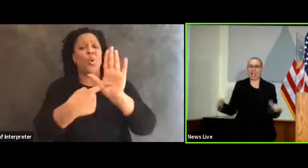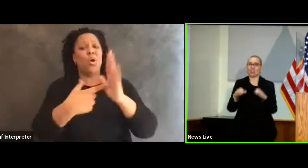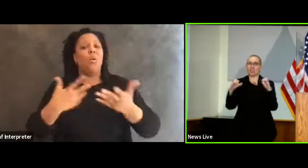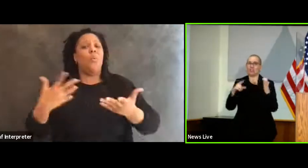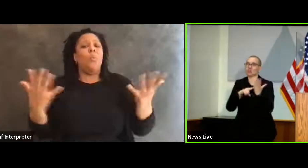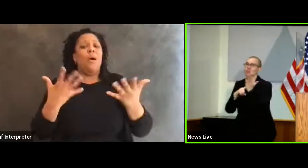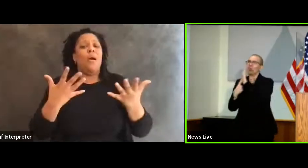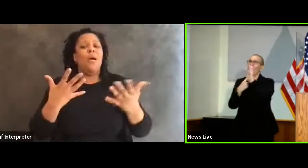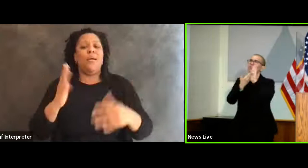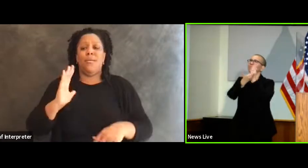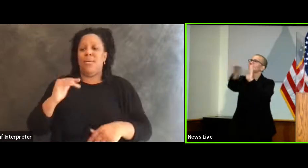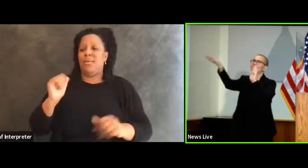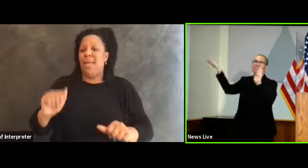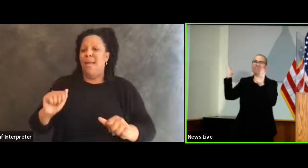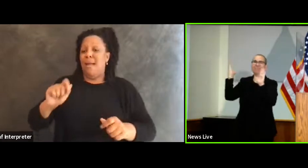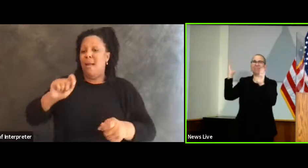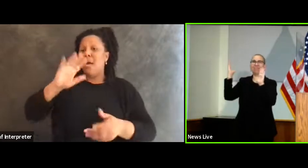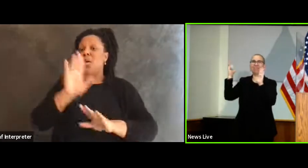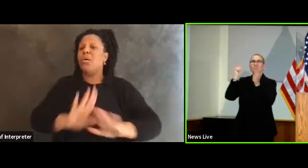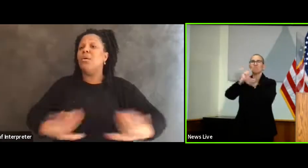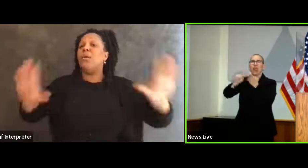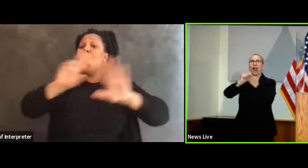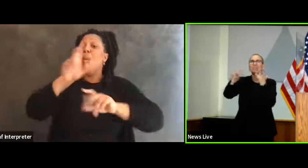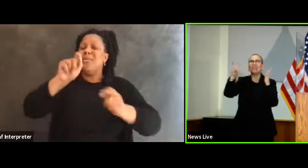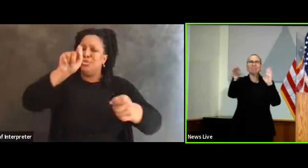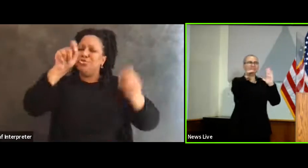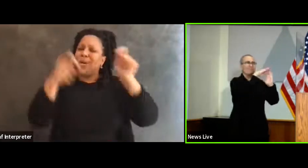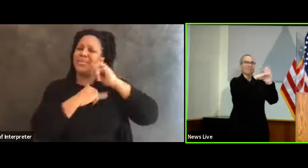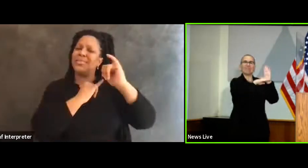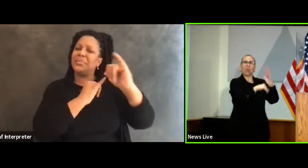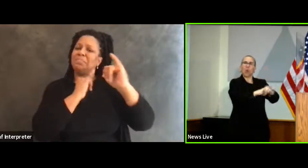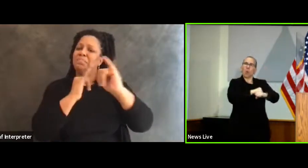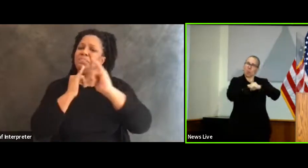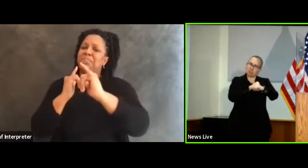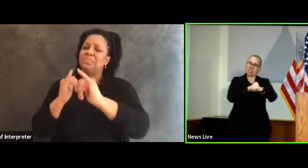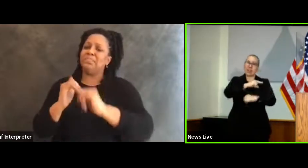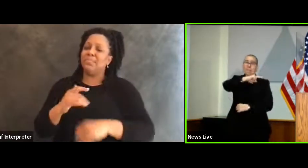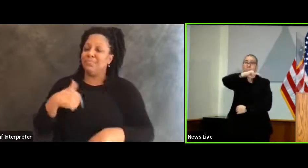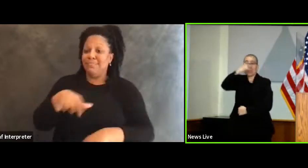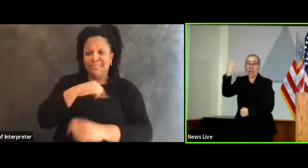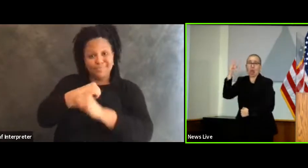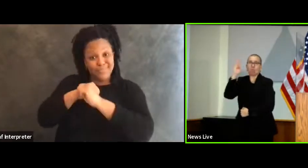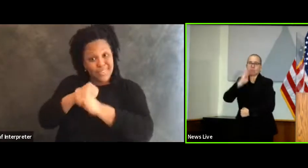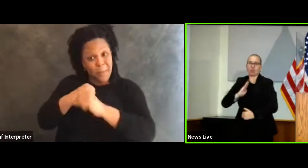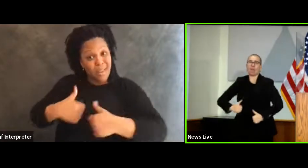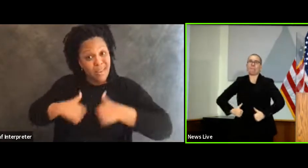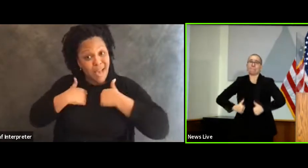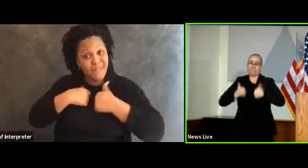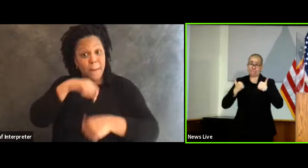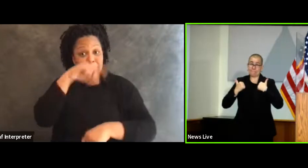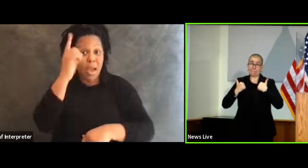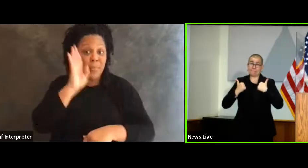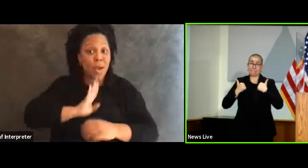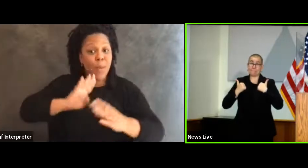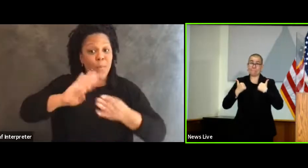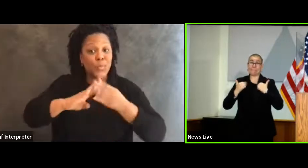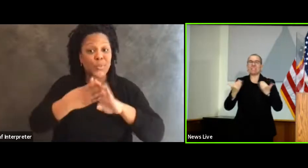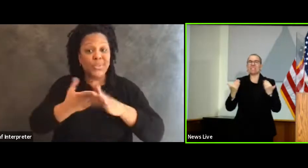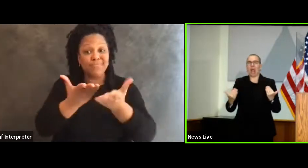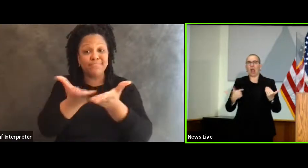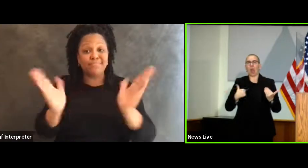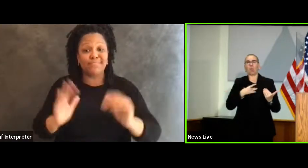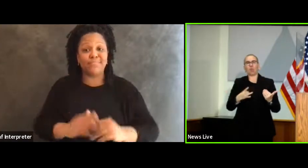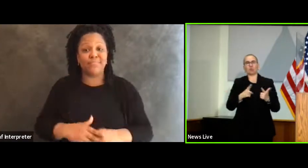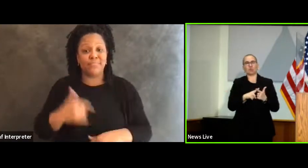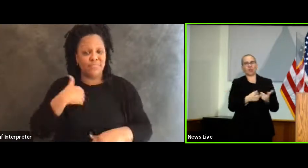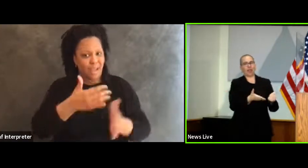terms of how to craft policy to protect Black and brown lives. So I ask Senate Republicans, are you willing to cross the